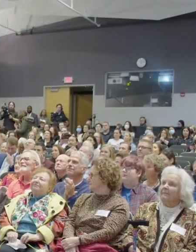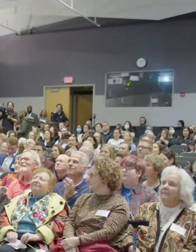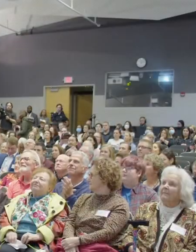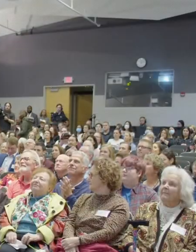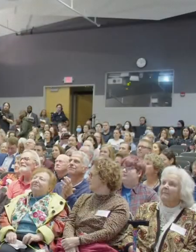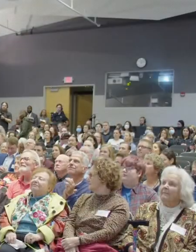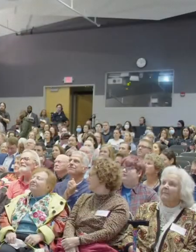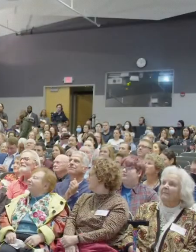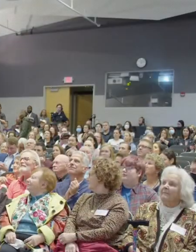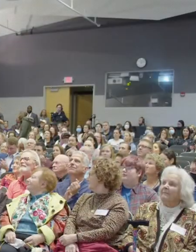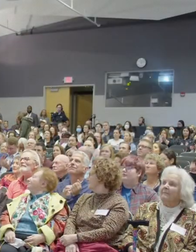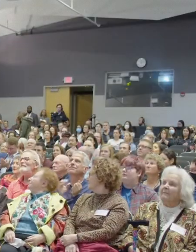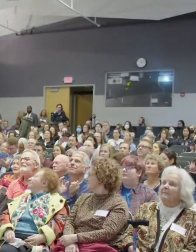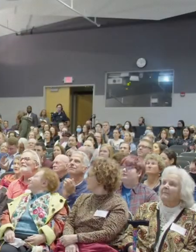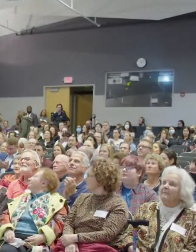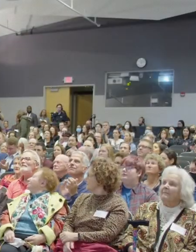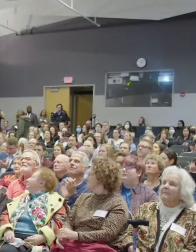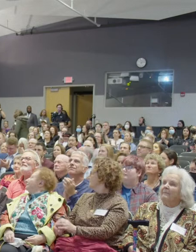Ram Levy.